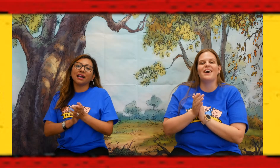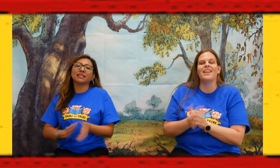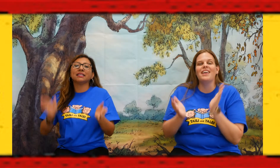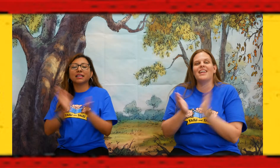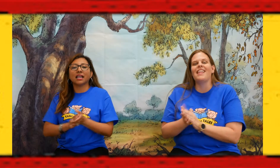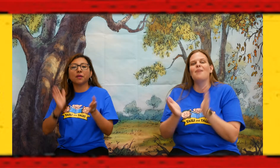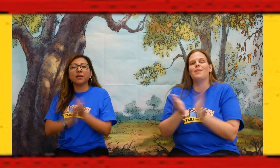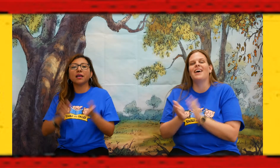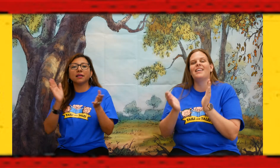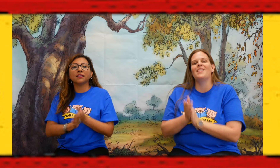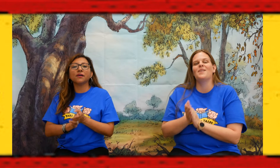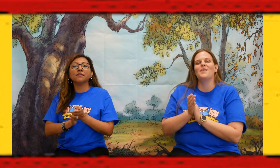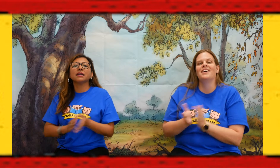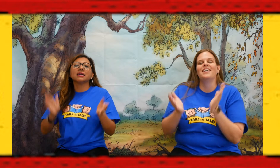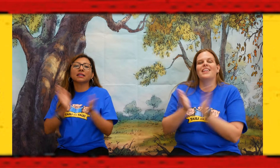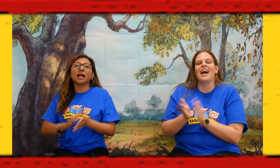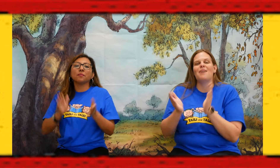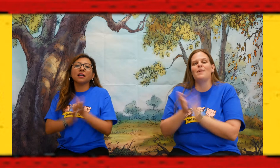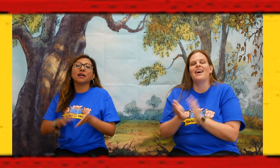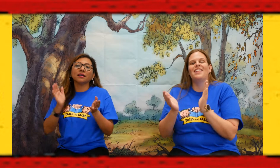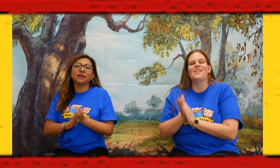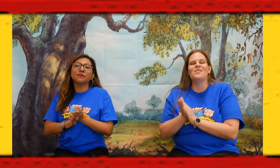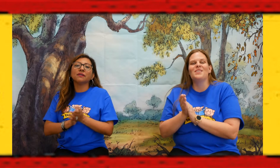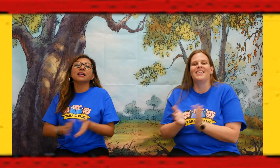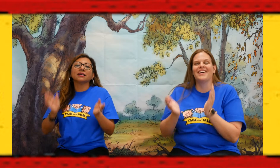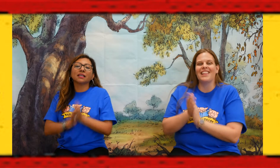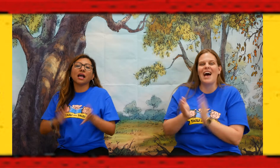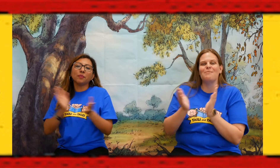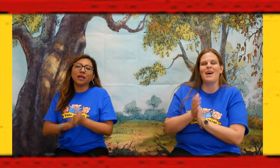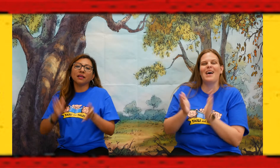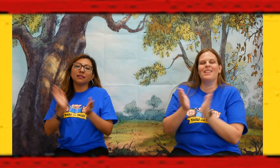Everybody clap hello, clap hello, clap hello.